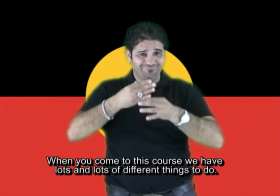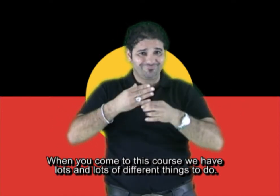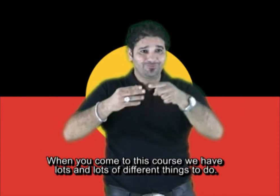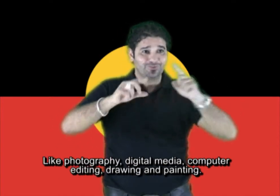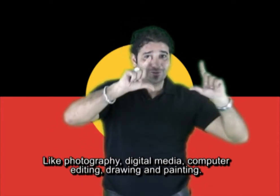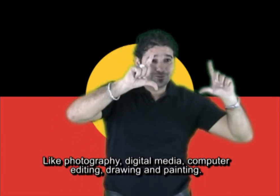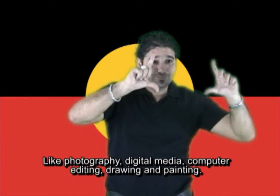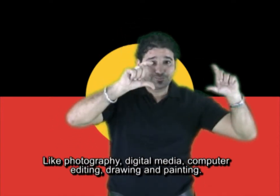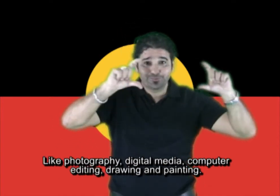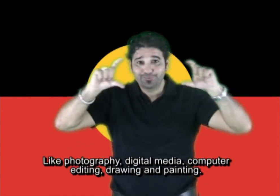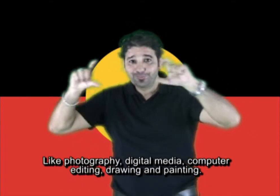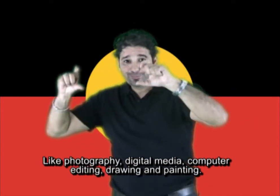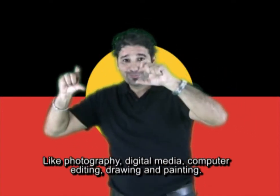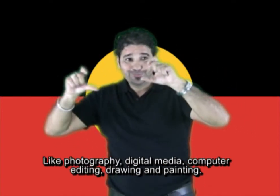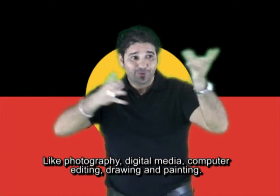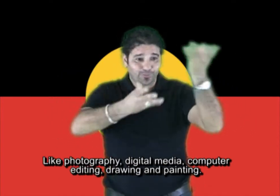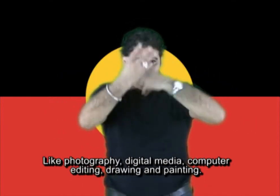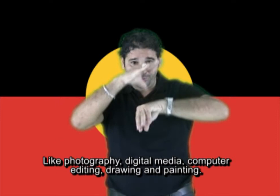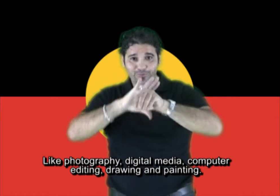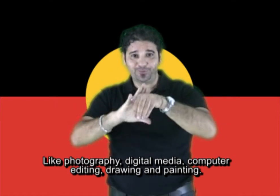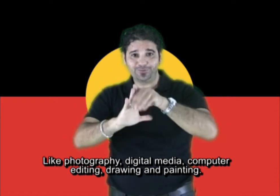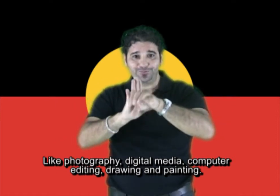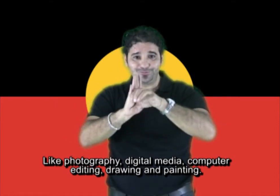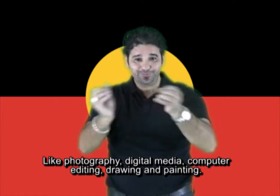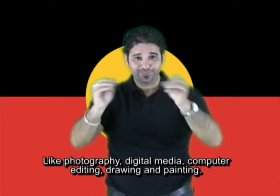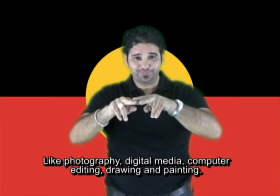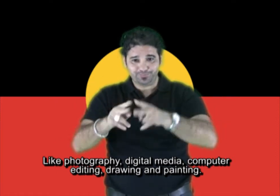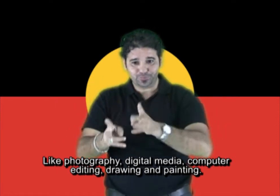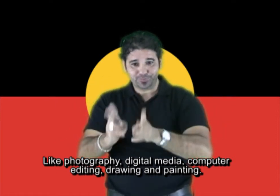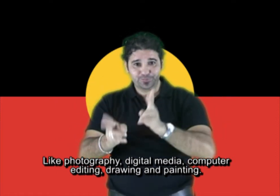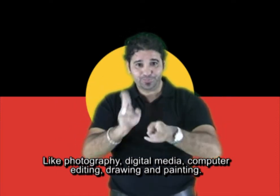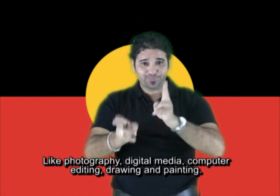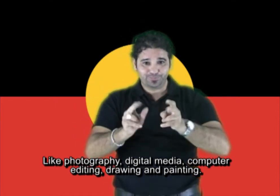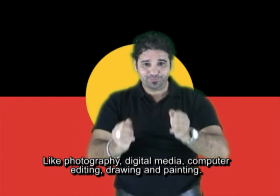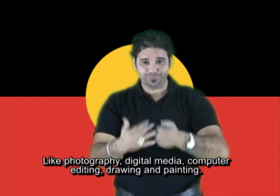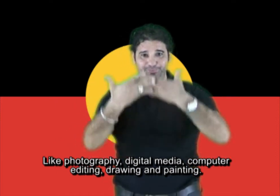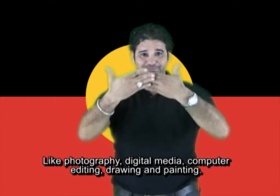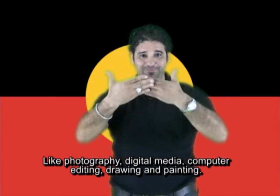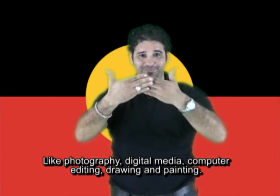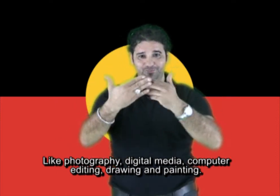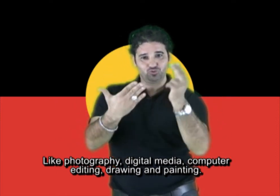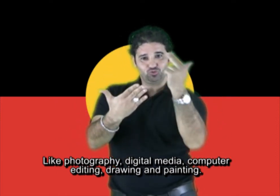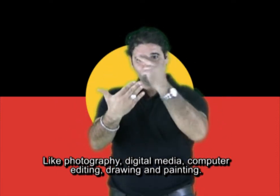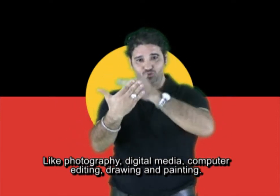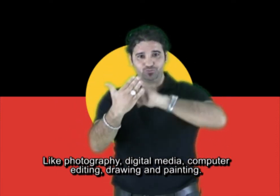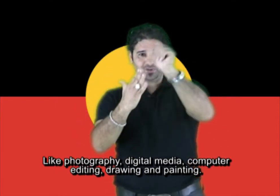do, like photography, digital media, computer editing, drawing and painting.